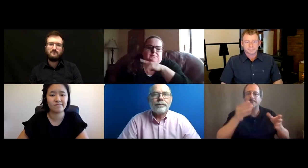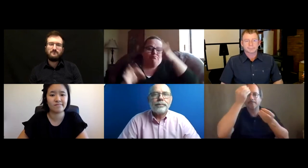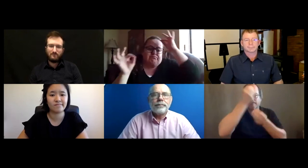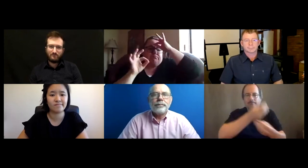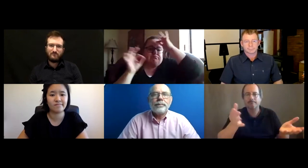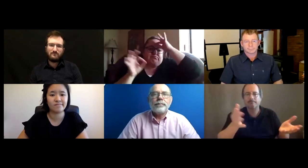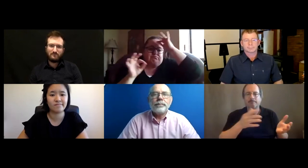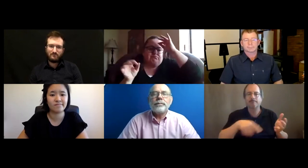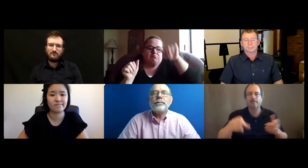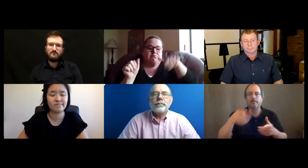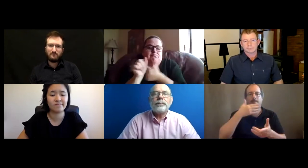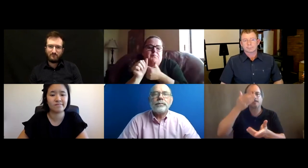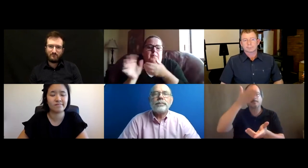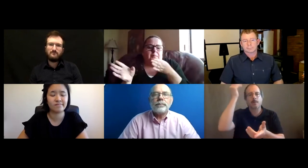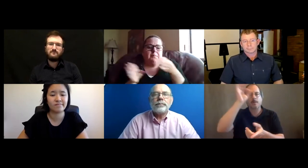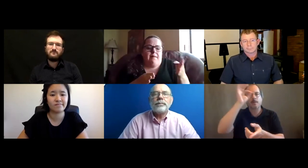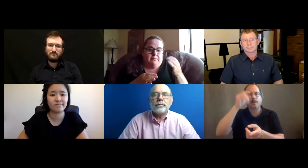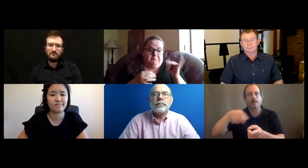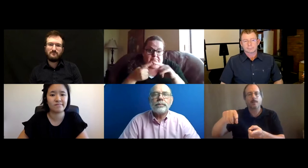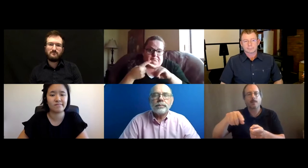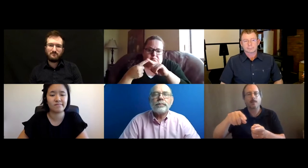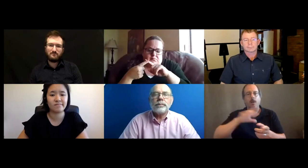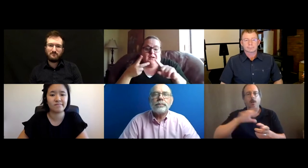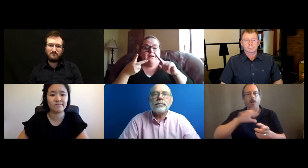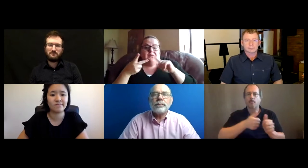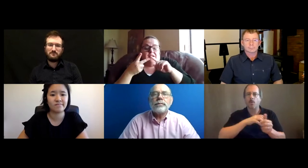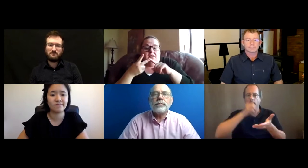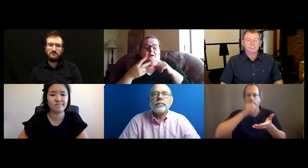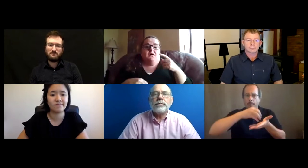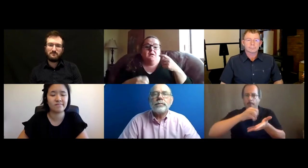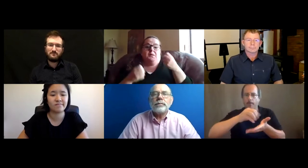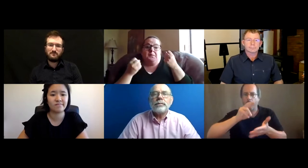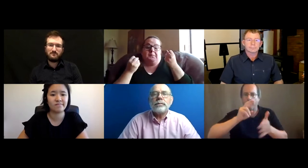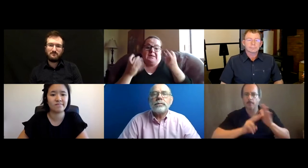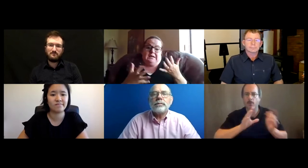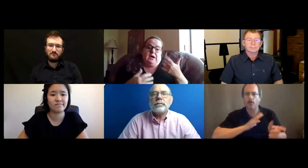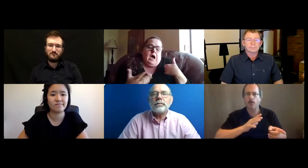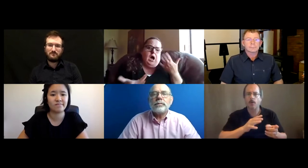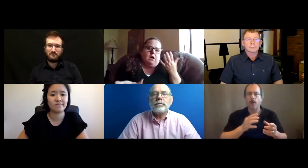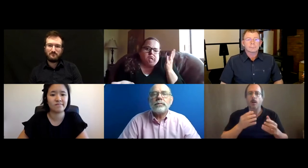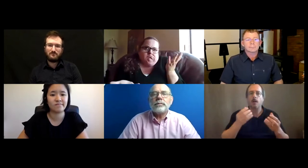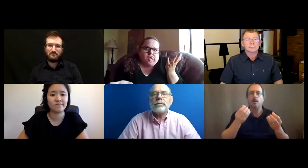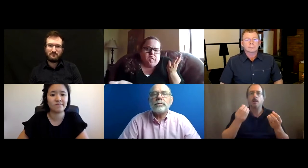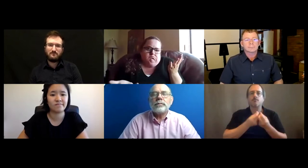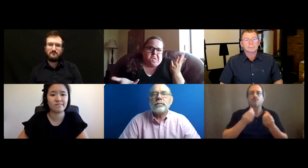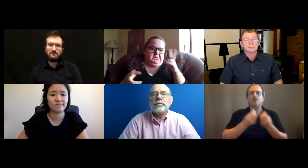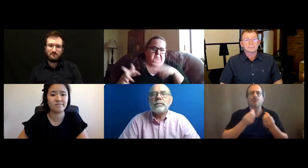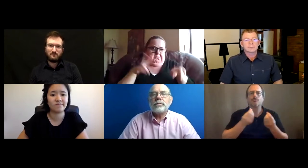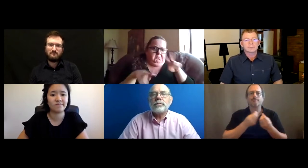appropriate PPE, or they haven't had access to all of the information.